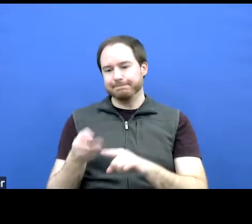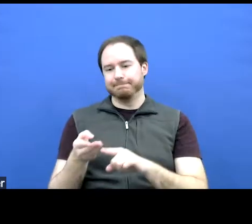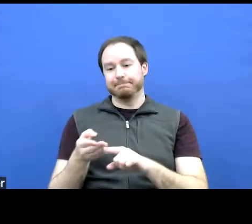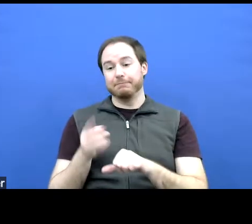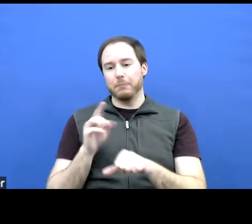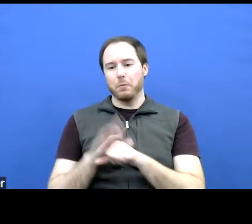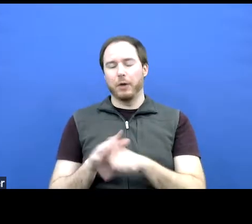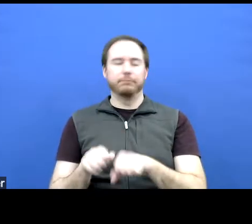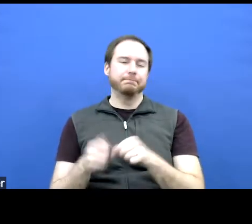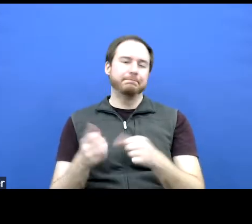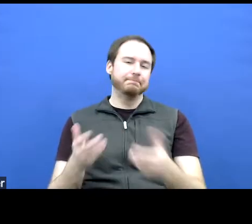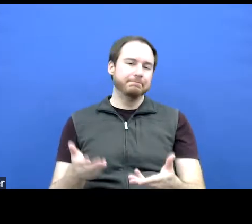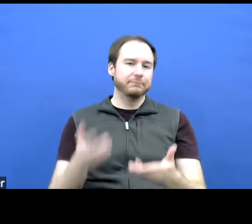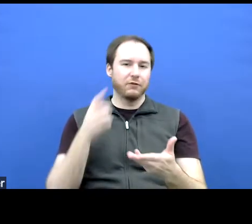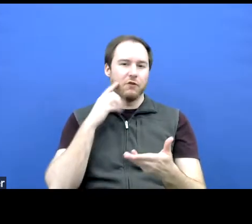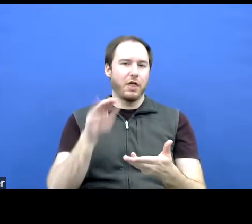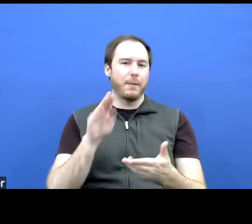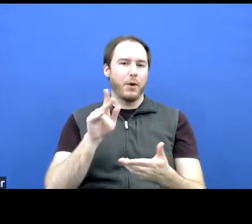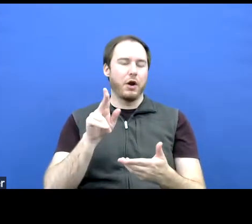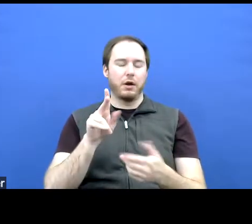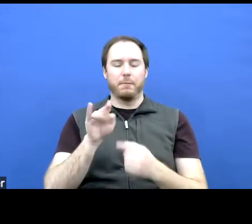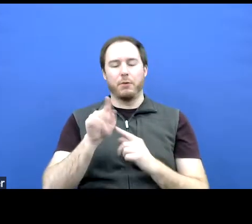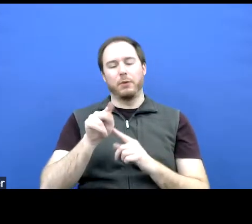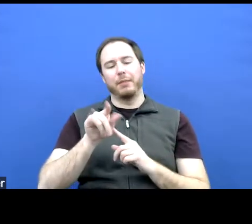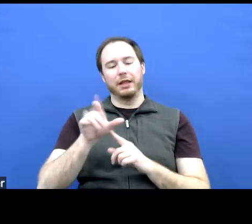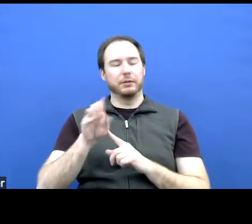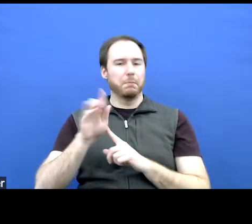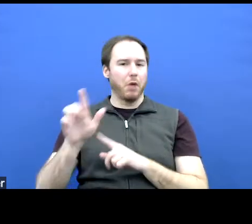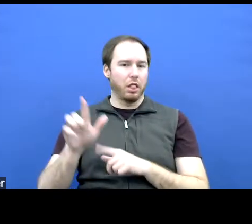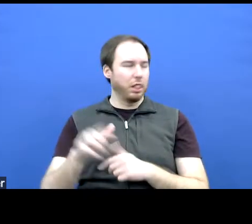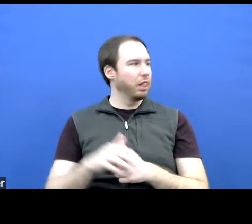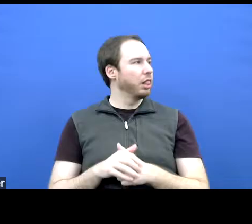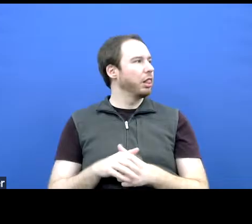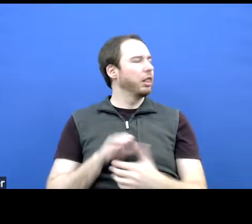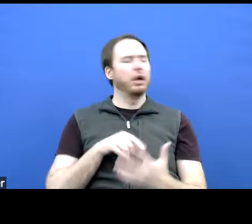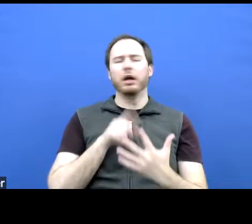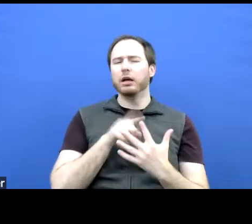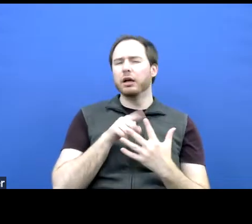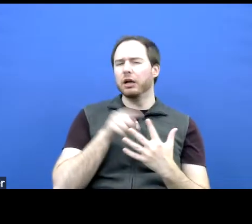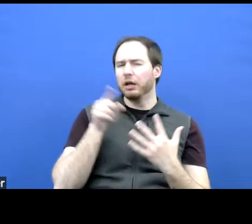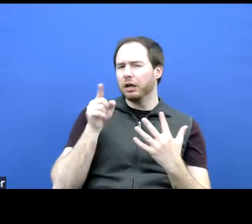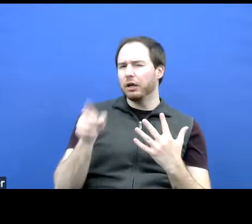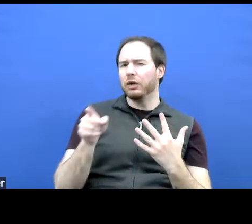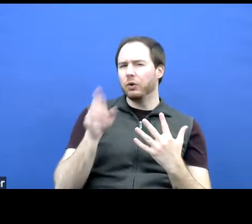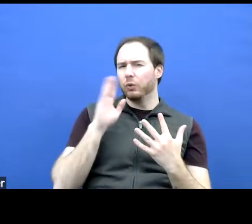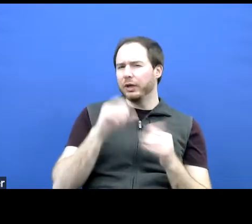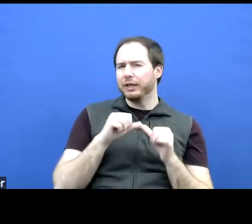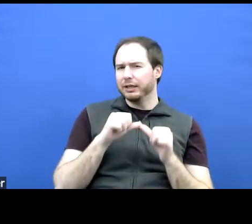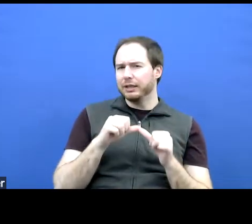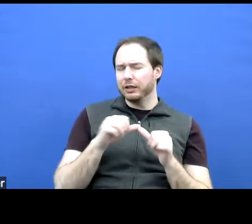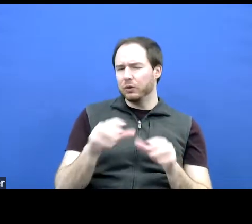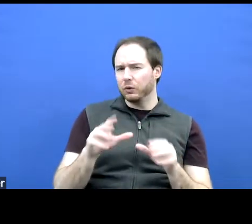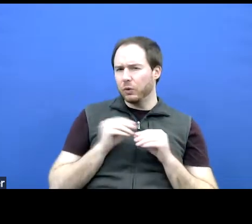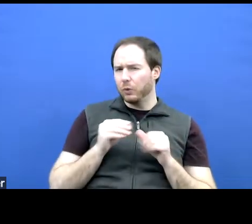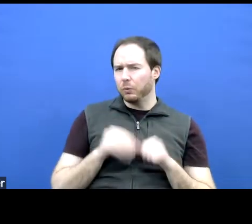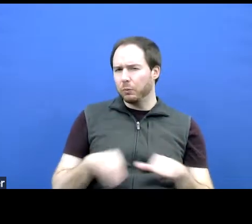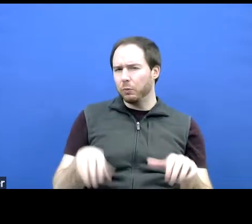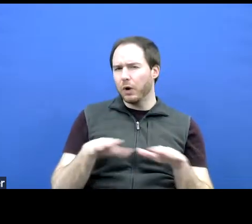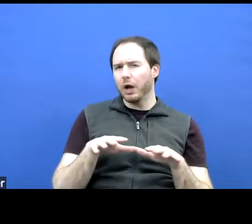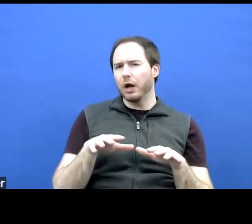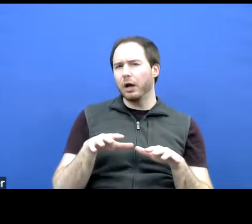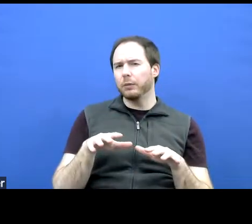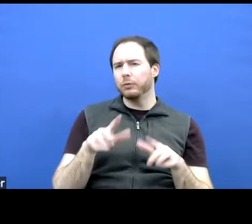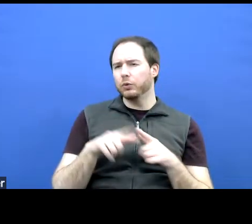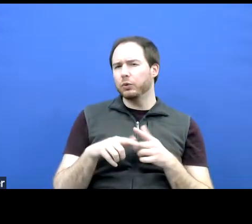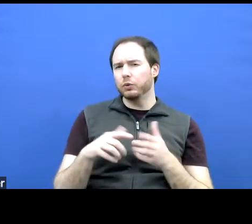downfall of Marketplace. So are you going to continue to own the property and